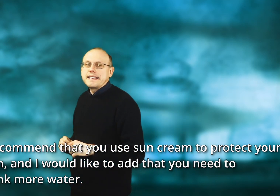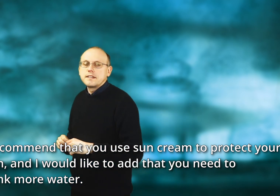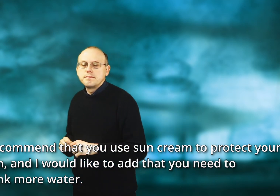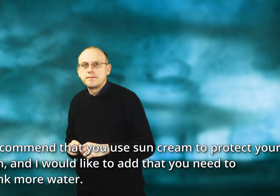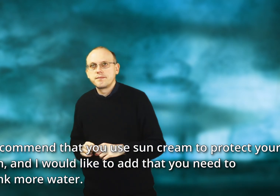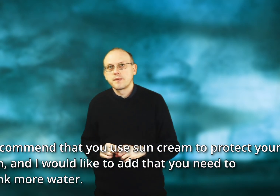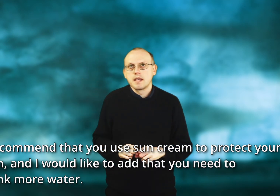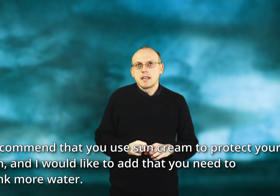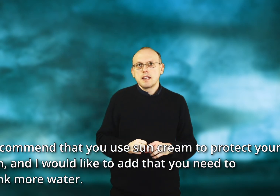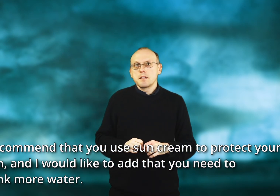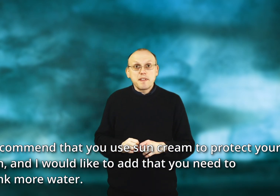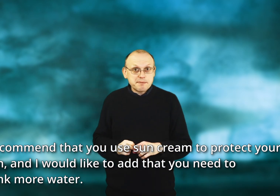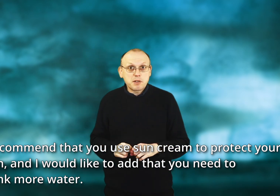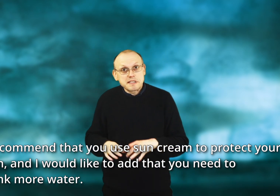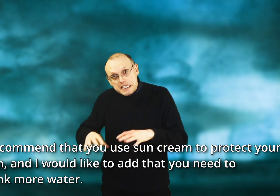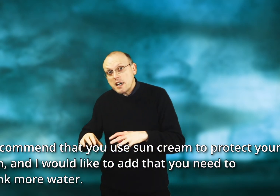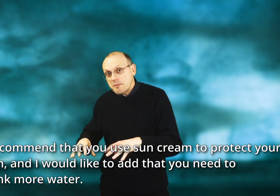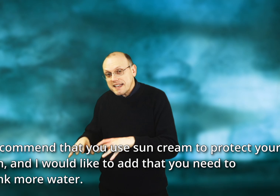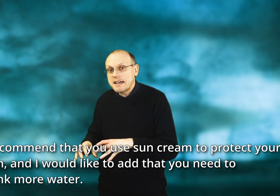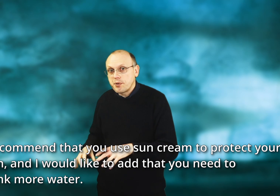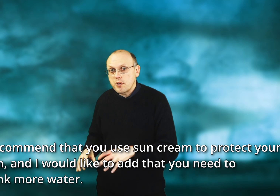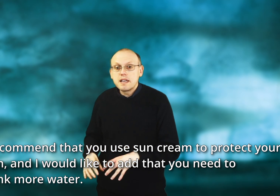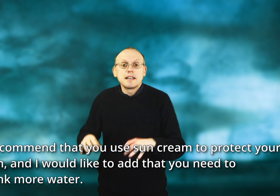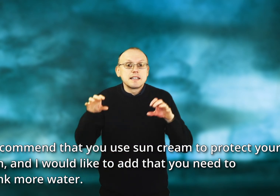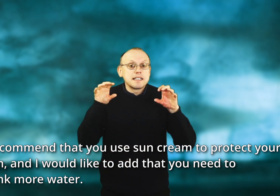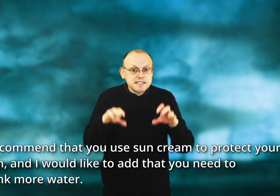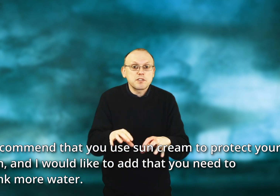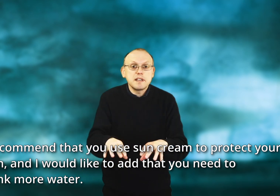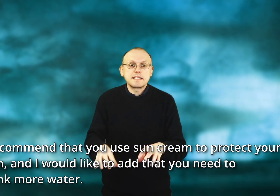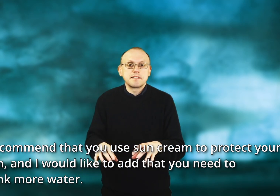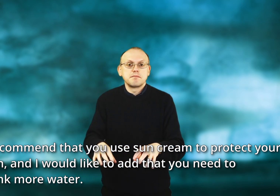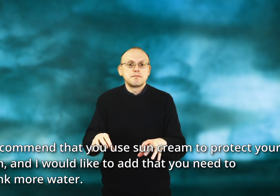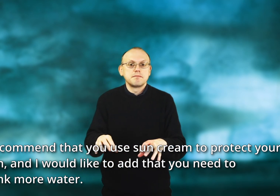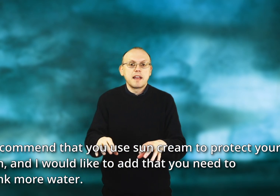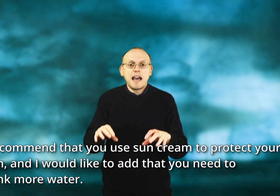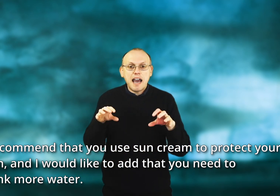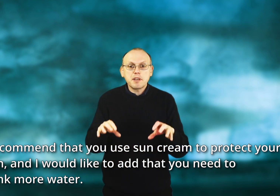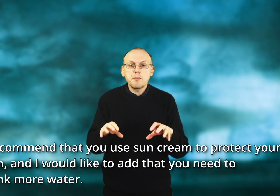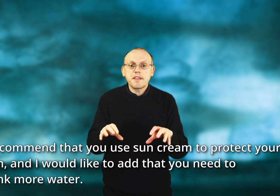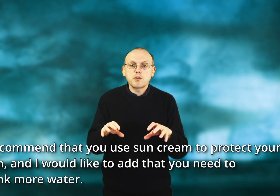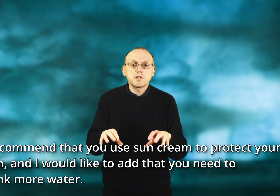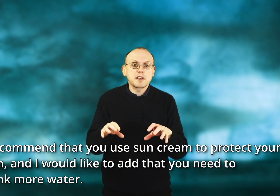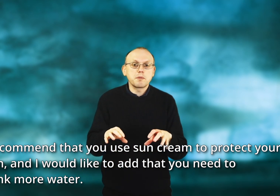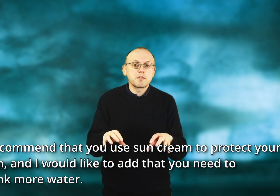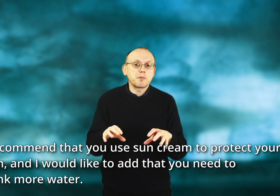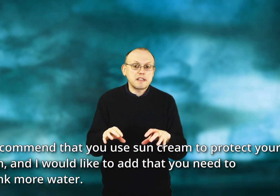But that's because here in my example, it's not a list. I recommend that you use sun cream to protect your